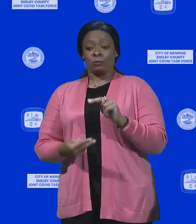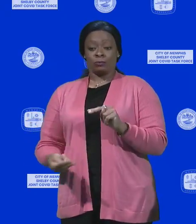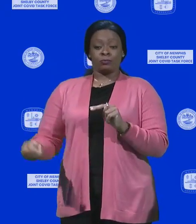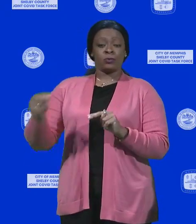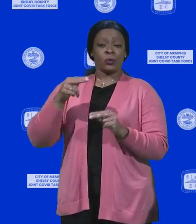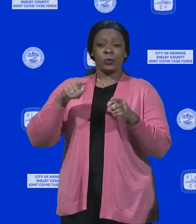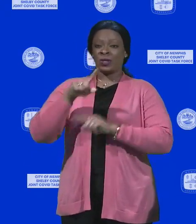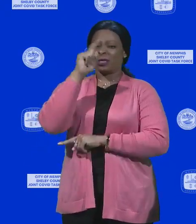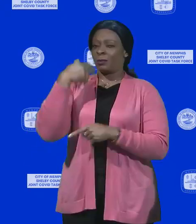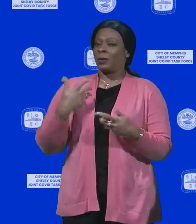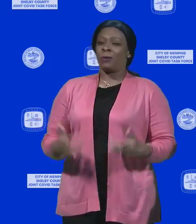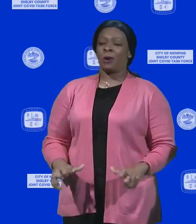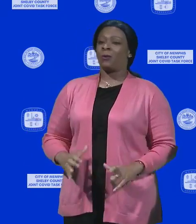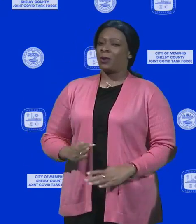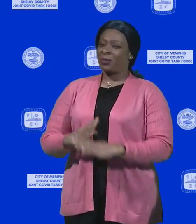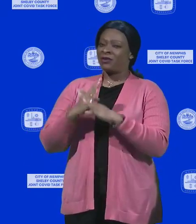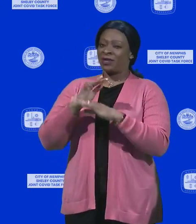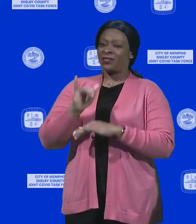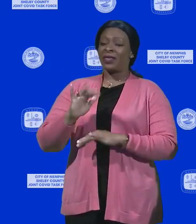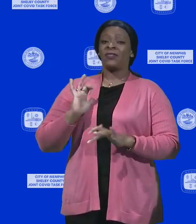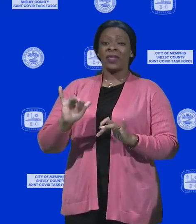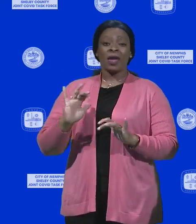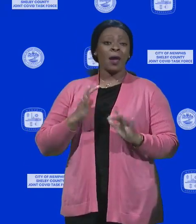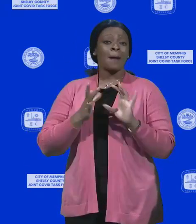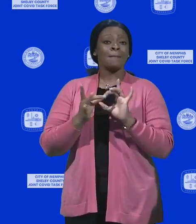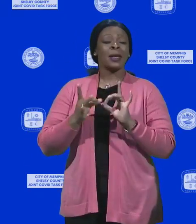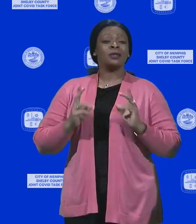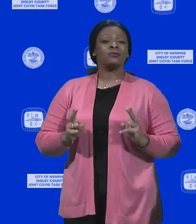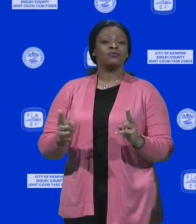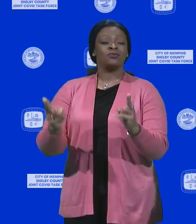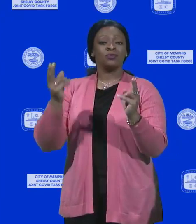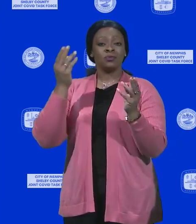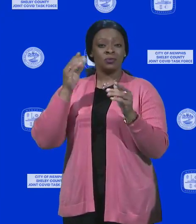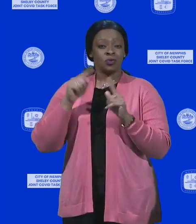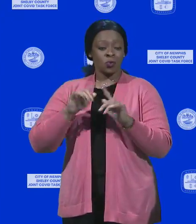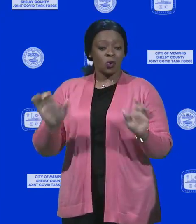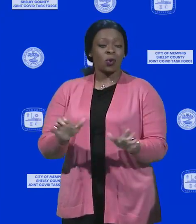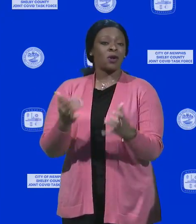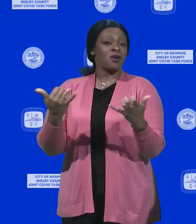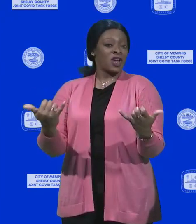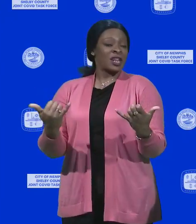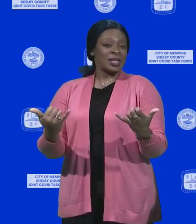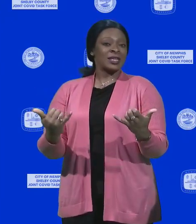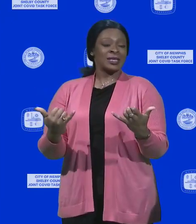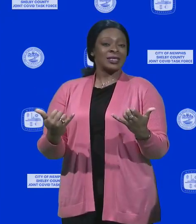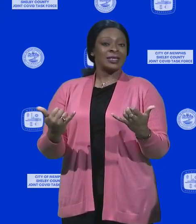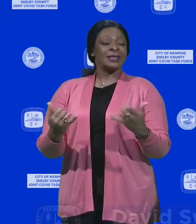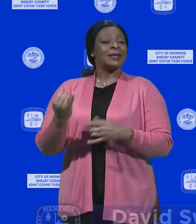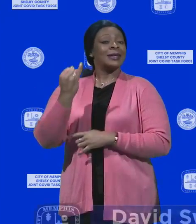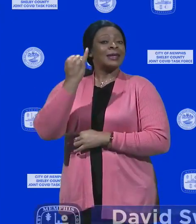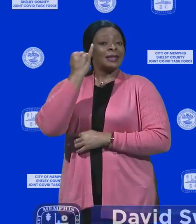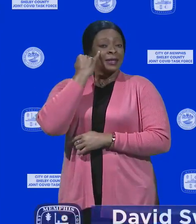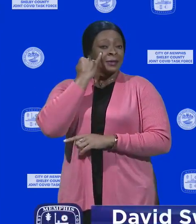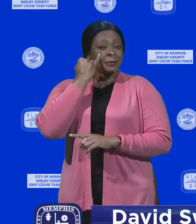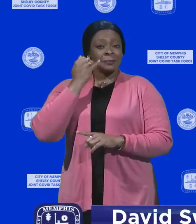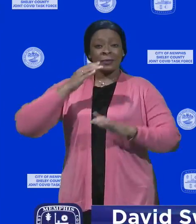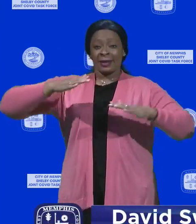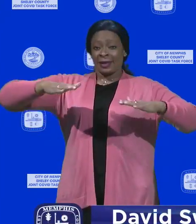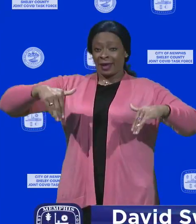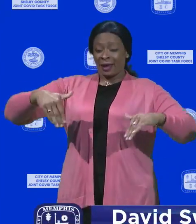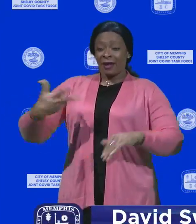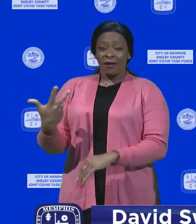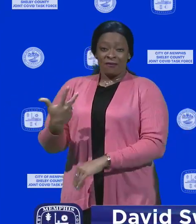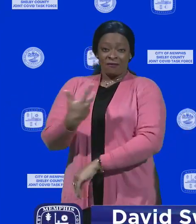summer. So that's the urgency of our call to action right now, is if you have not yet